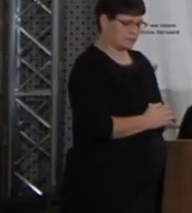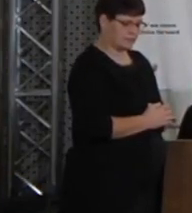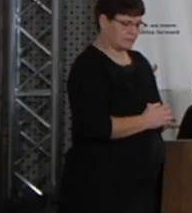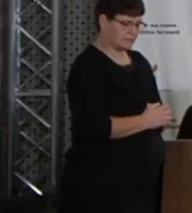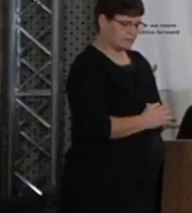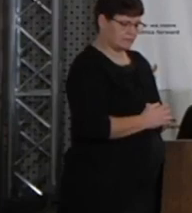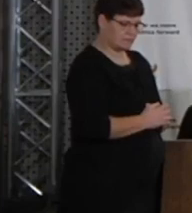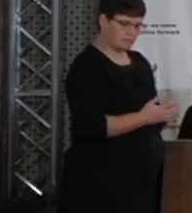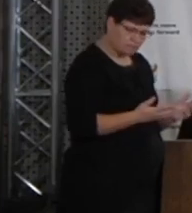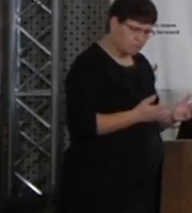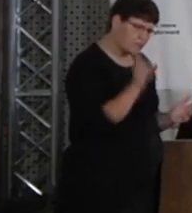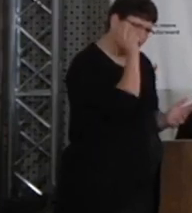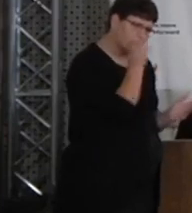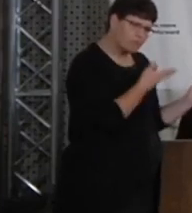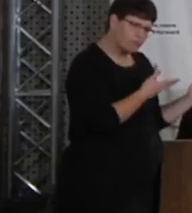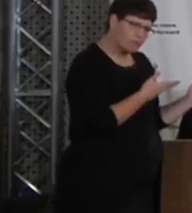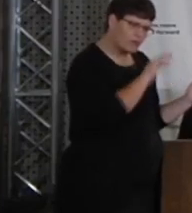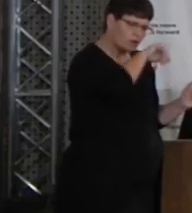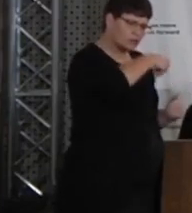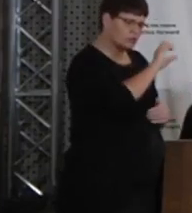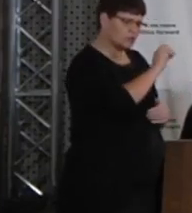John, we are listening to you.